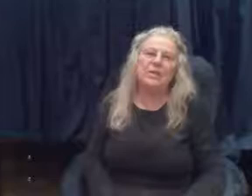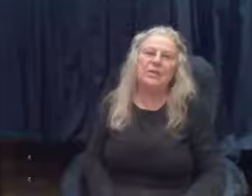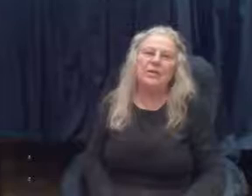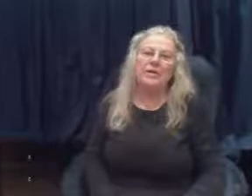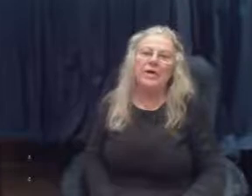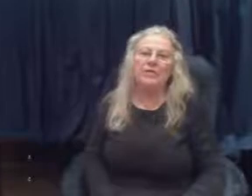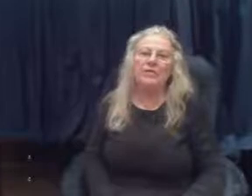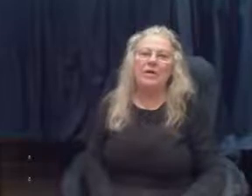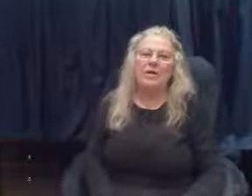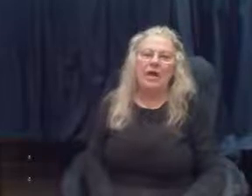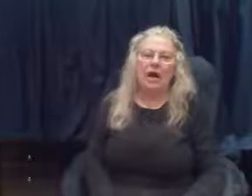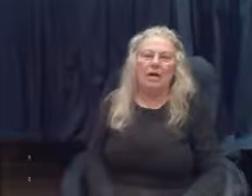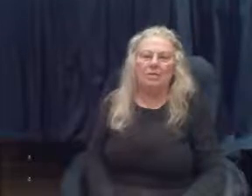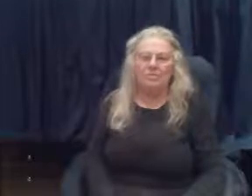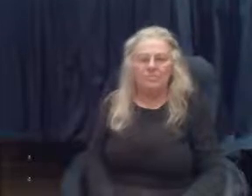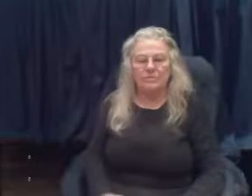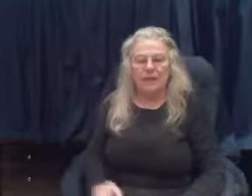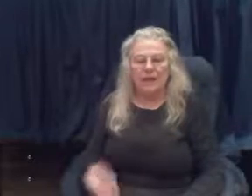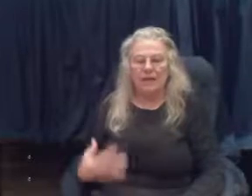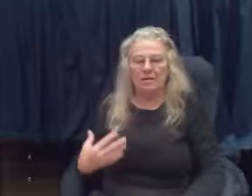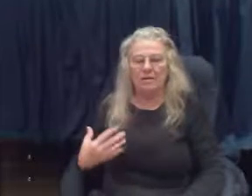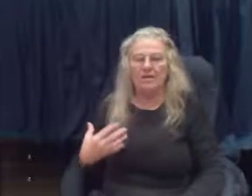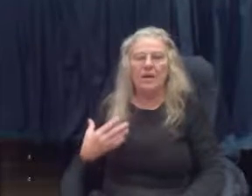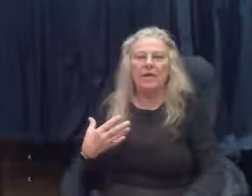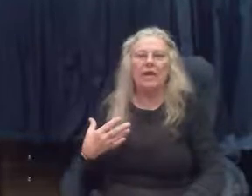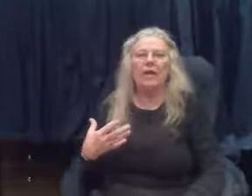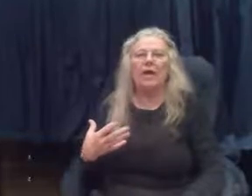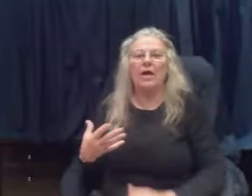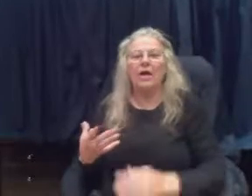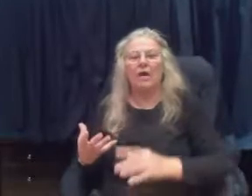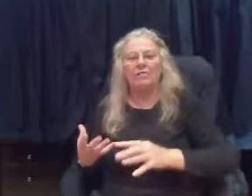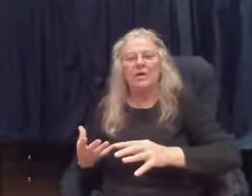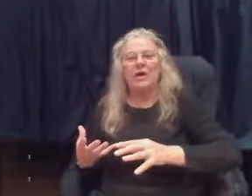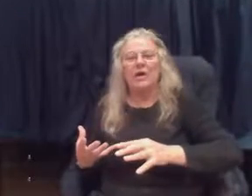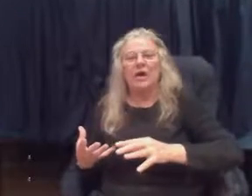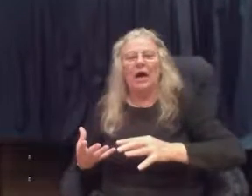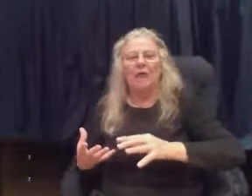simple enough, and not a lot of